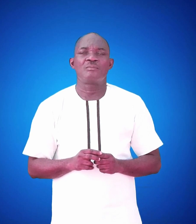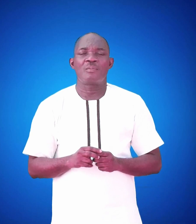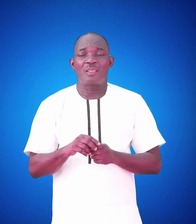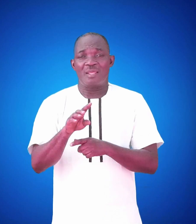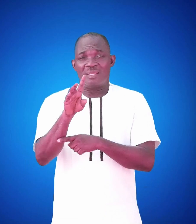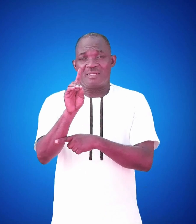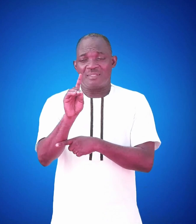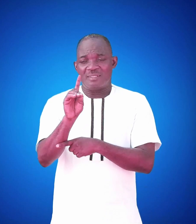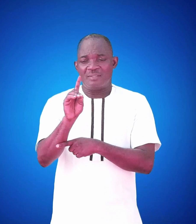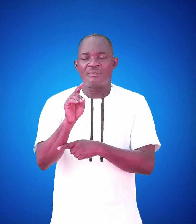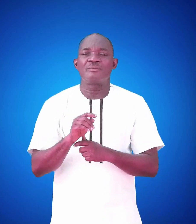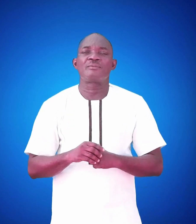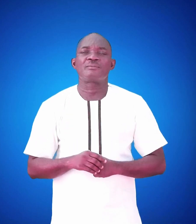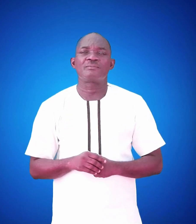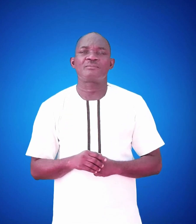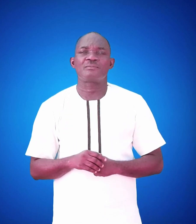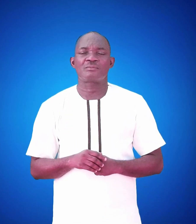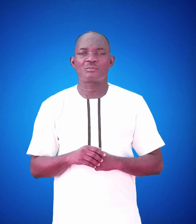D.